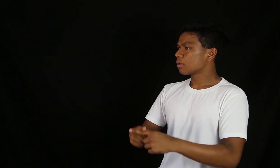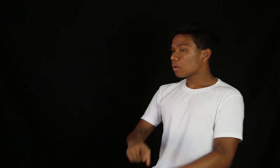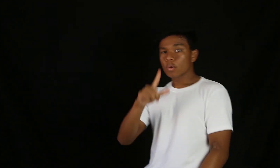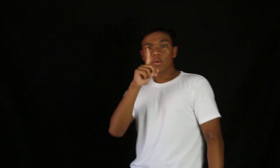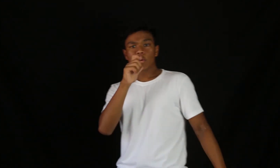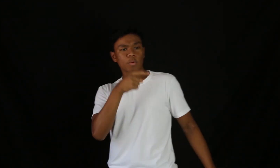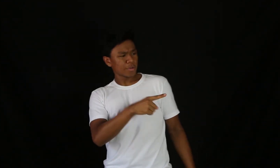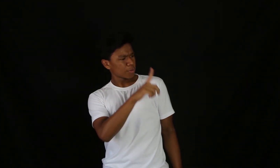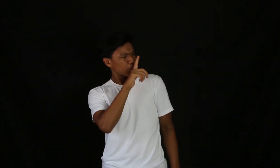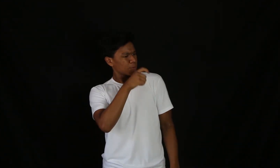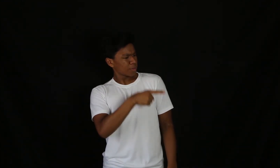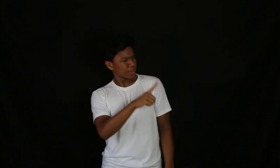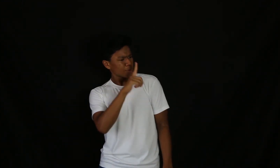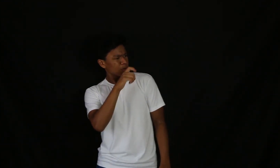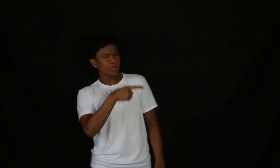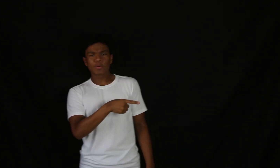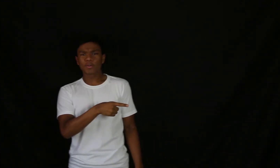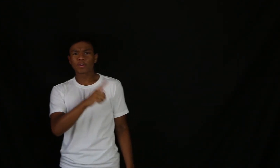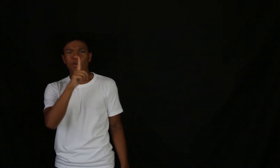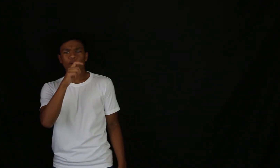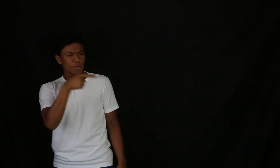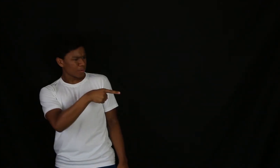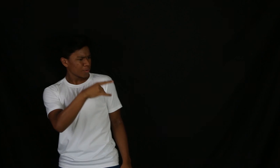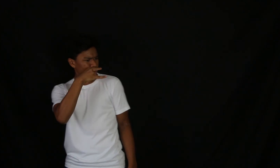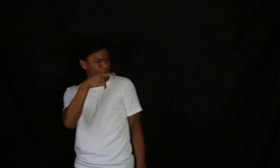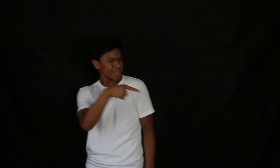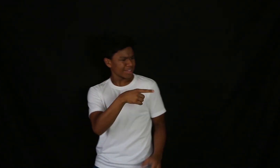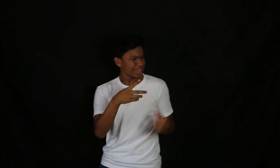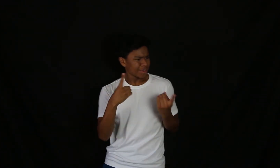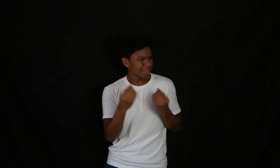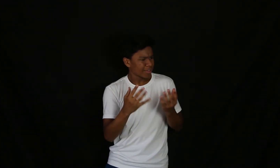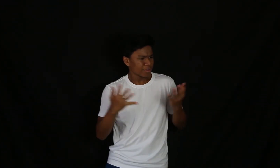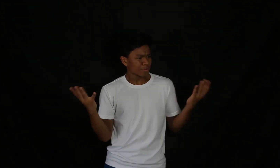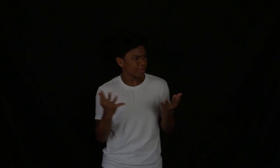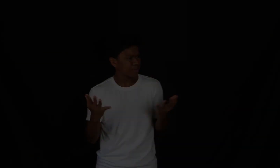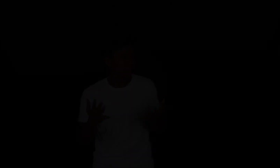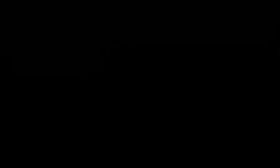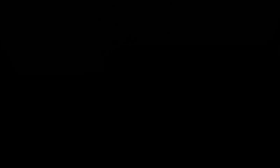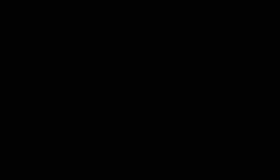Ooh, who are you? Who are you? Who is this kid? What's he gonna do?